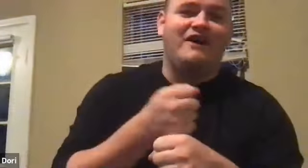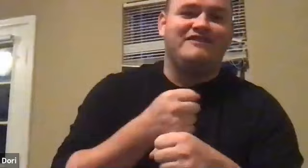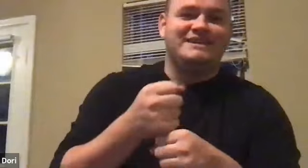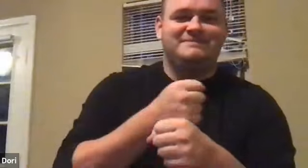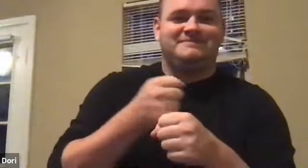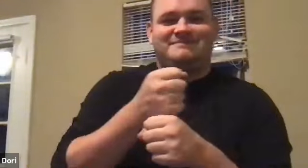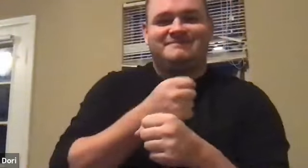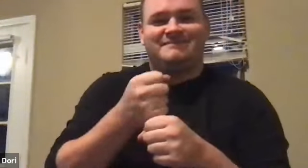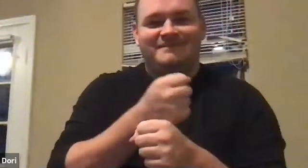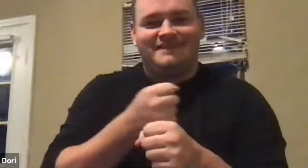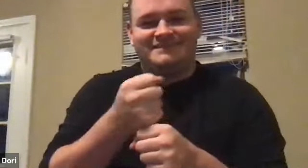Copy.